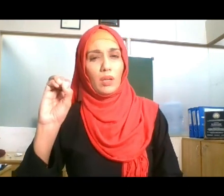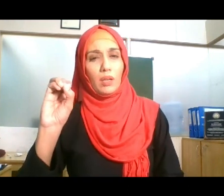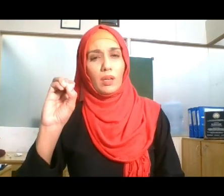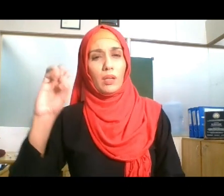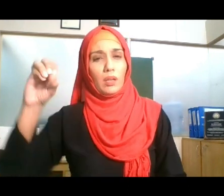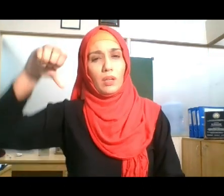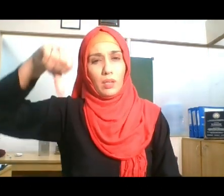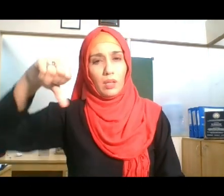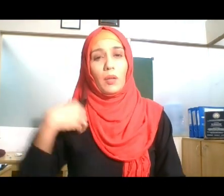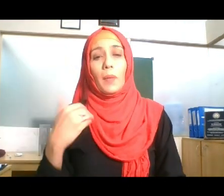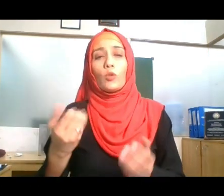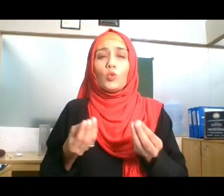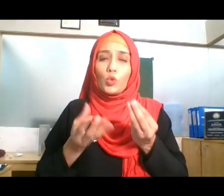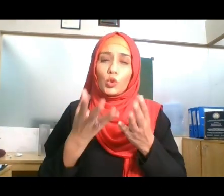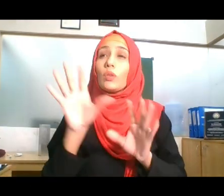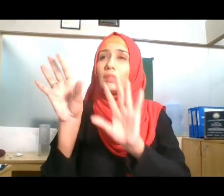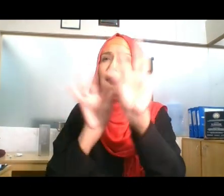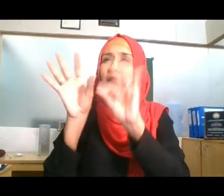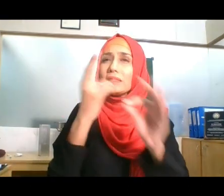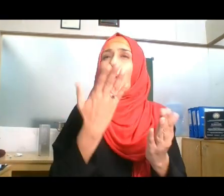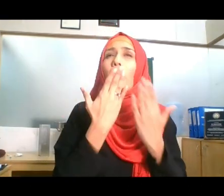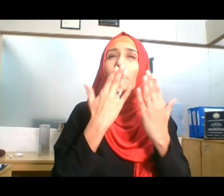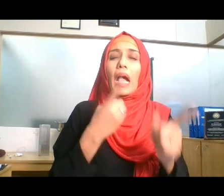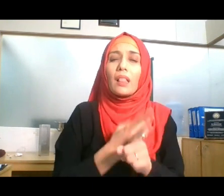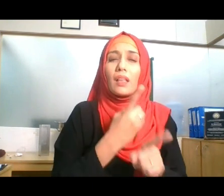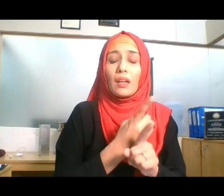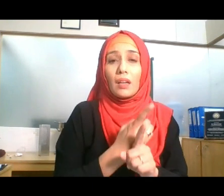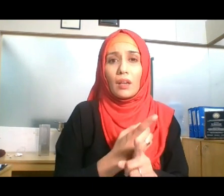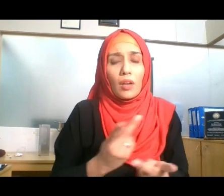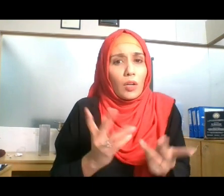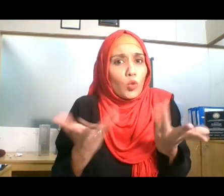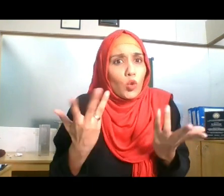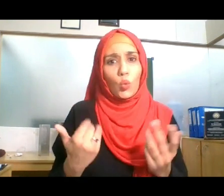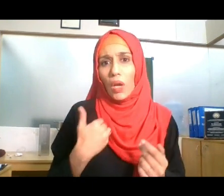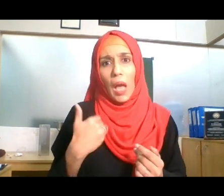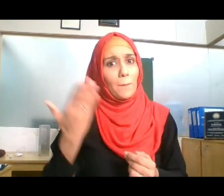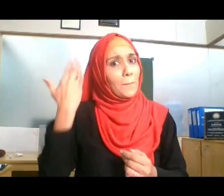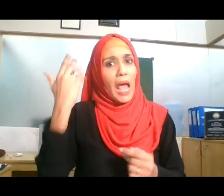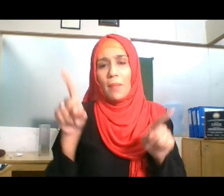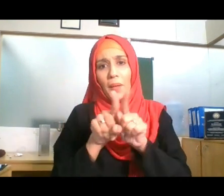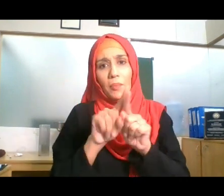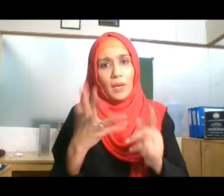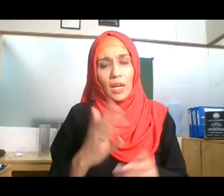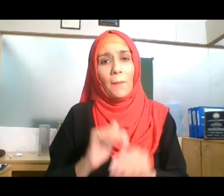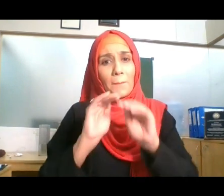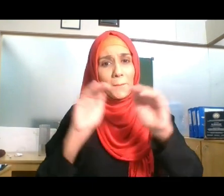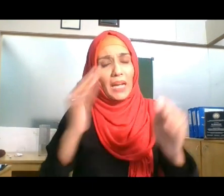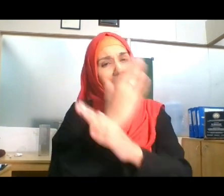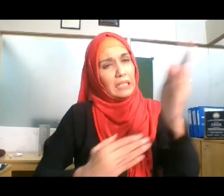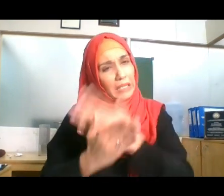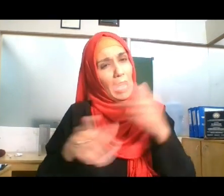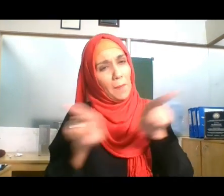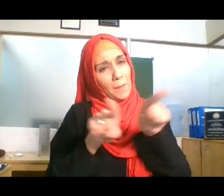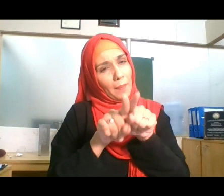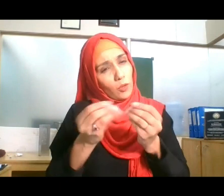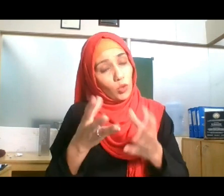been collecting data on learning. And then we realized, why are we not doing this for children with disabilities? We collect